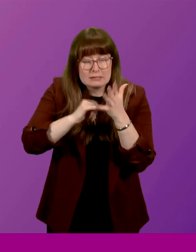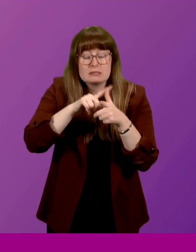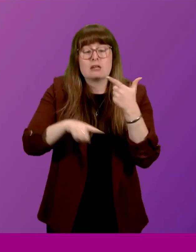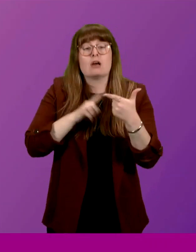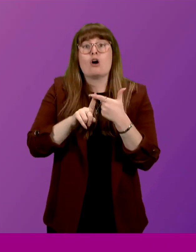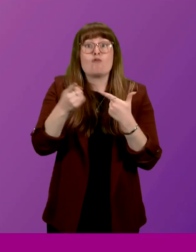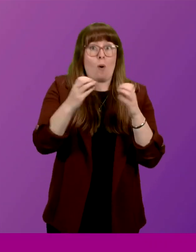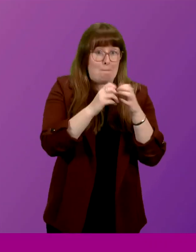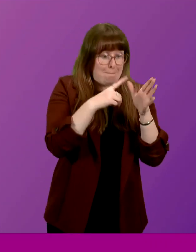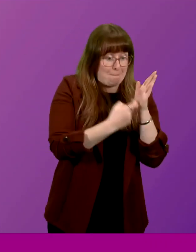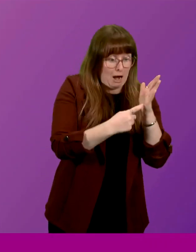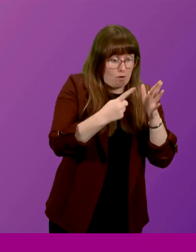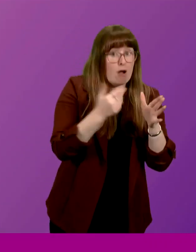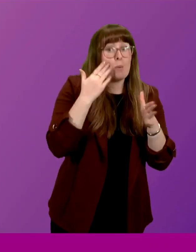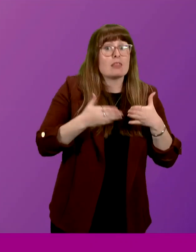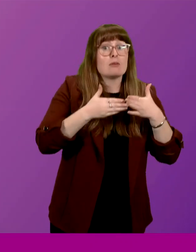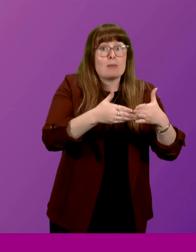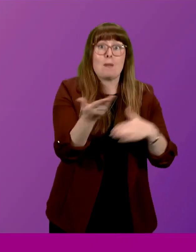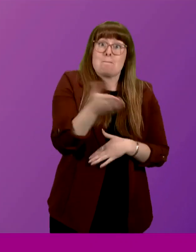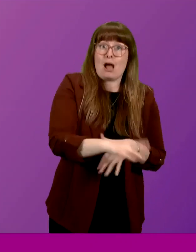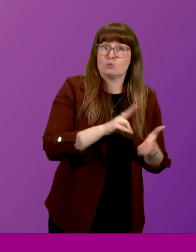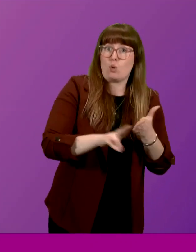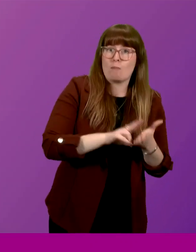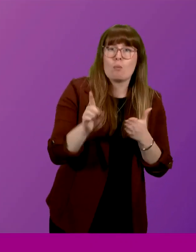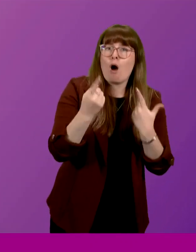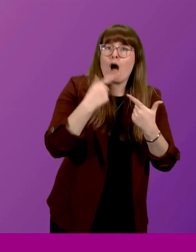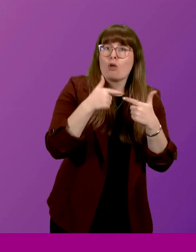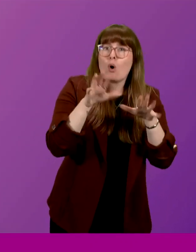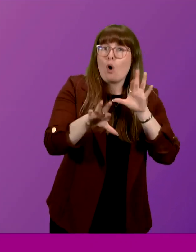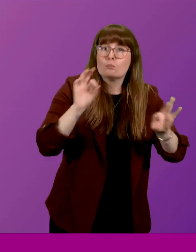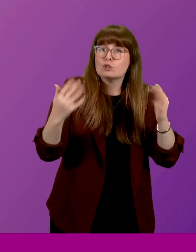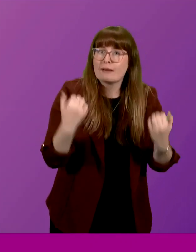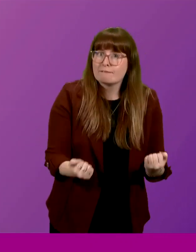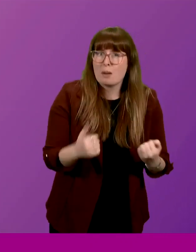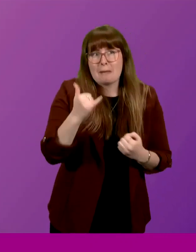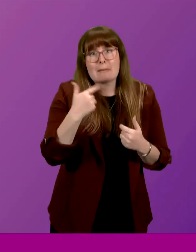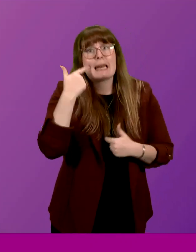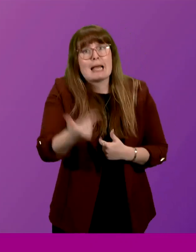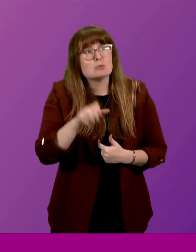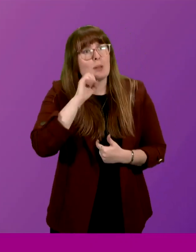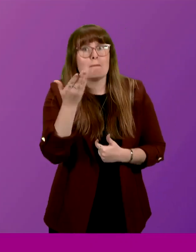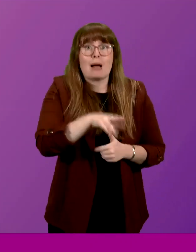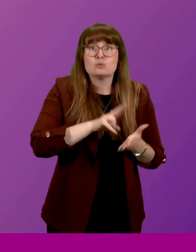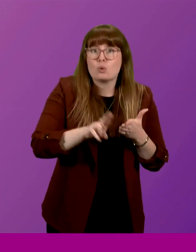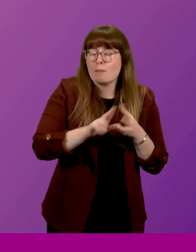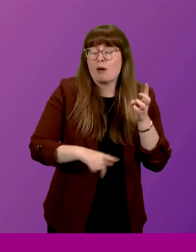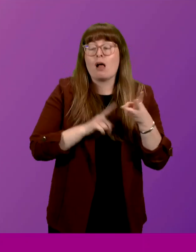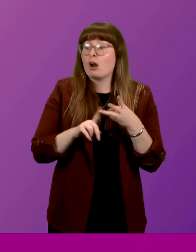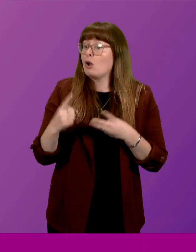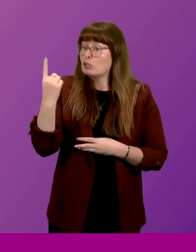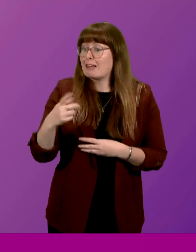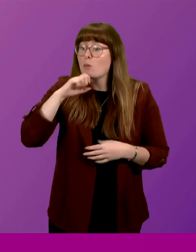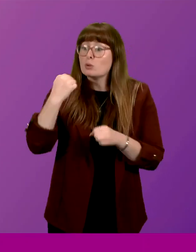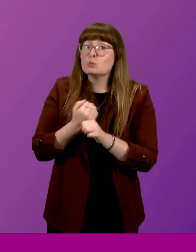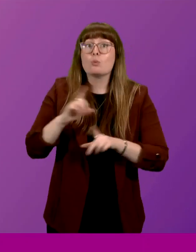place for Barra when that ferry returns to its normal route at some point, possibly next week? And what steps is he going to take